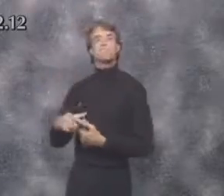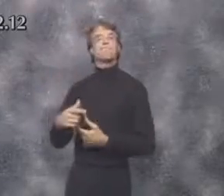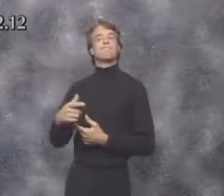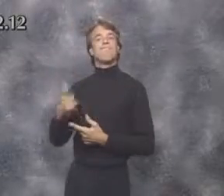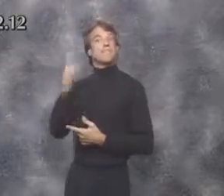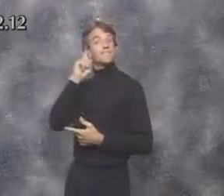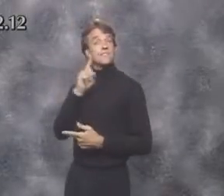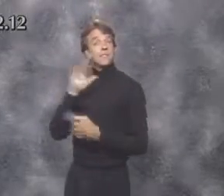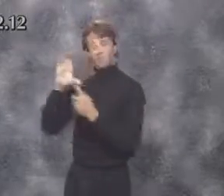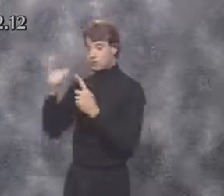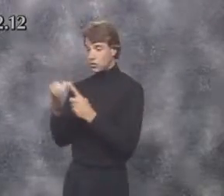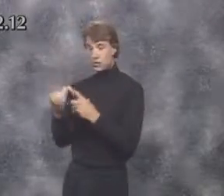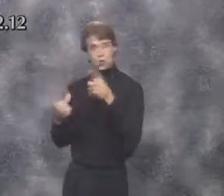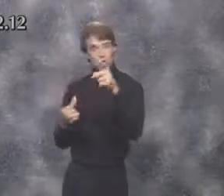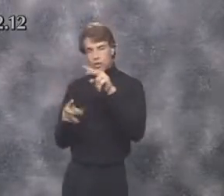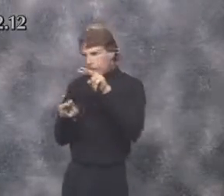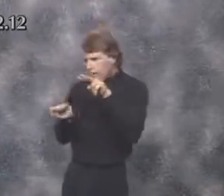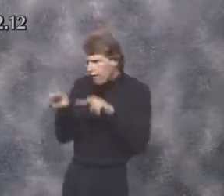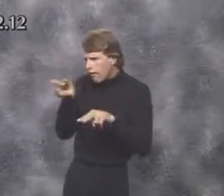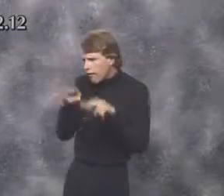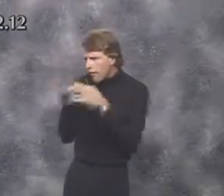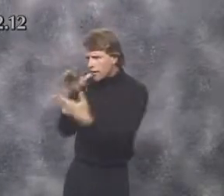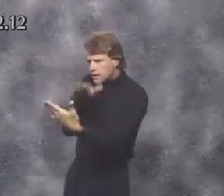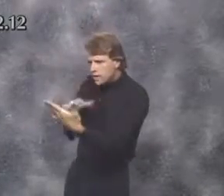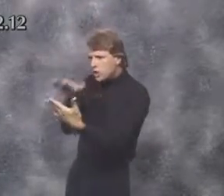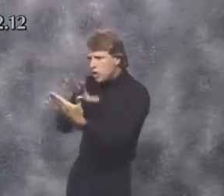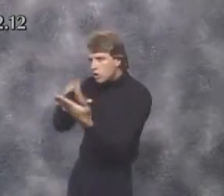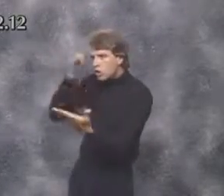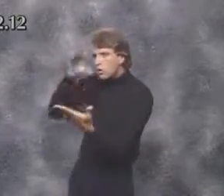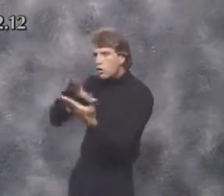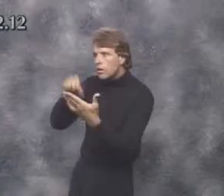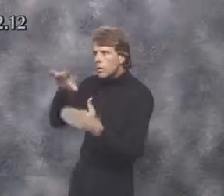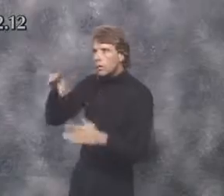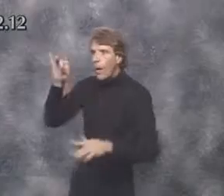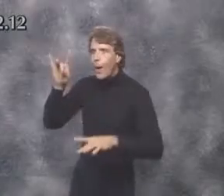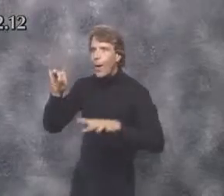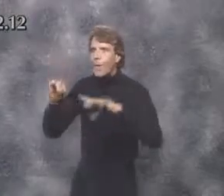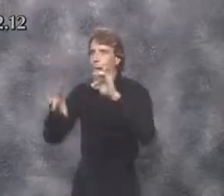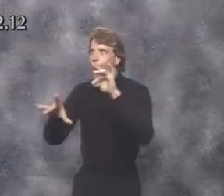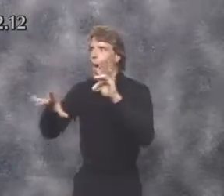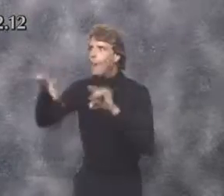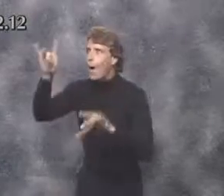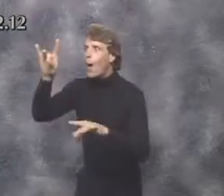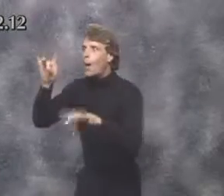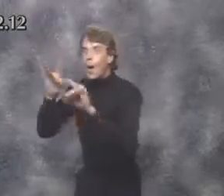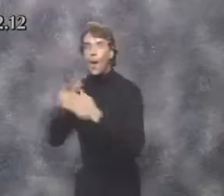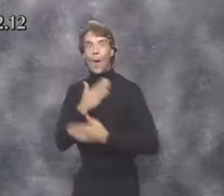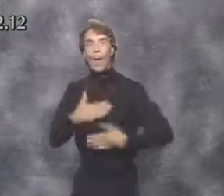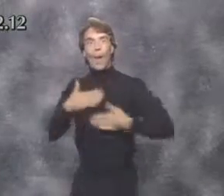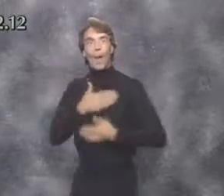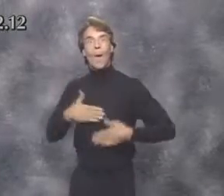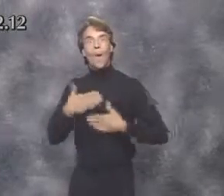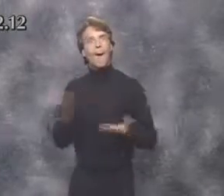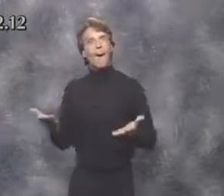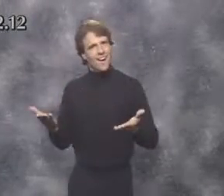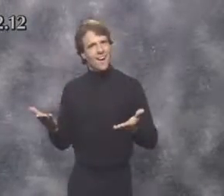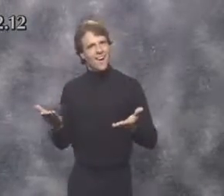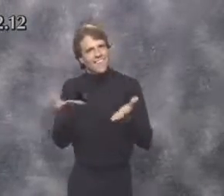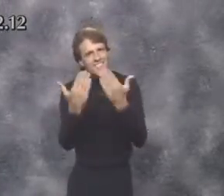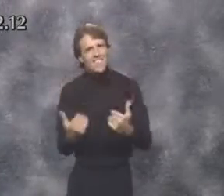Now, as you learn more and more about ASL and the deaf culture, there'll be some wonderful and exciting discoveries.